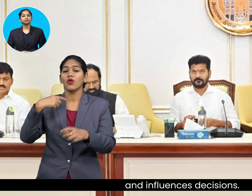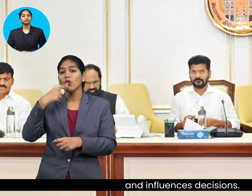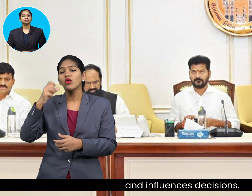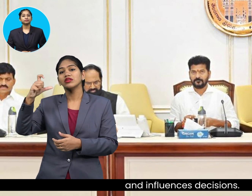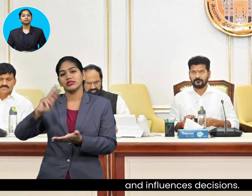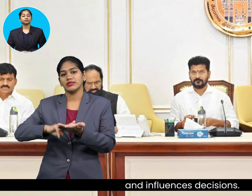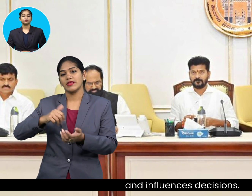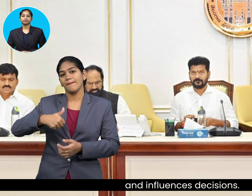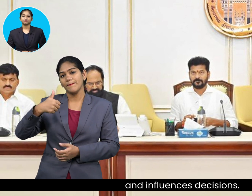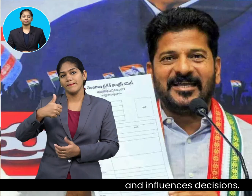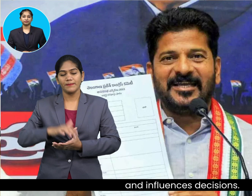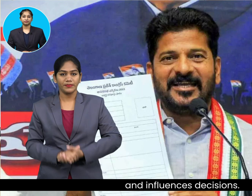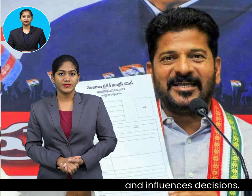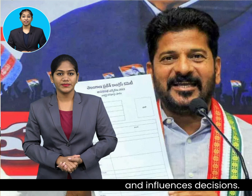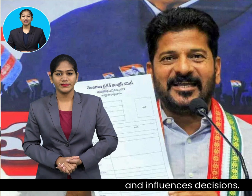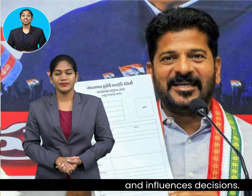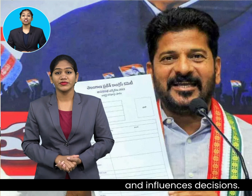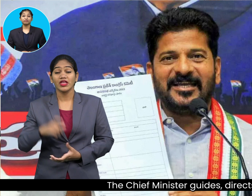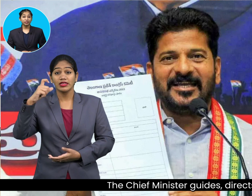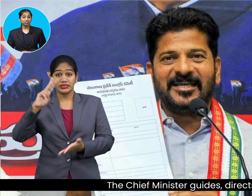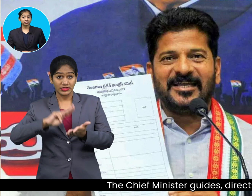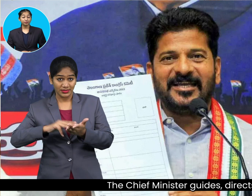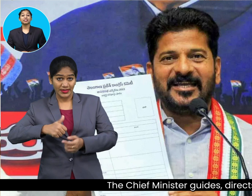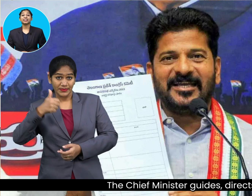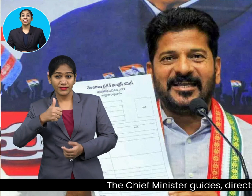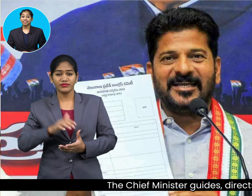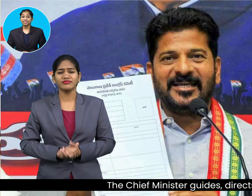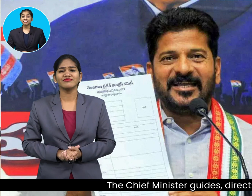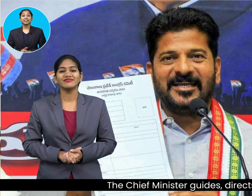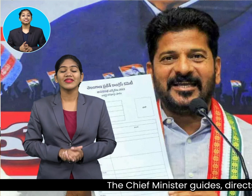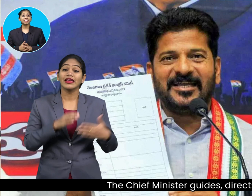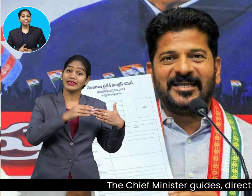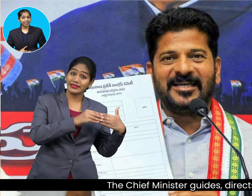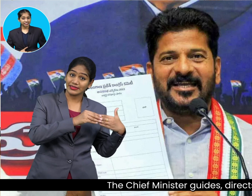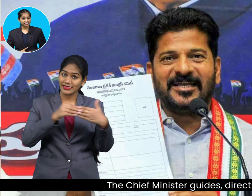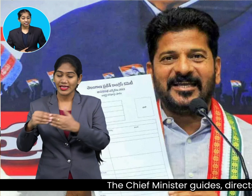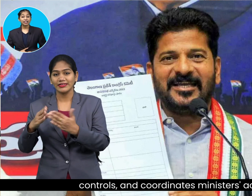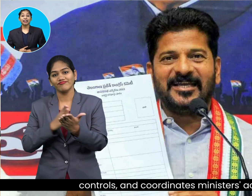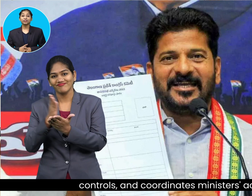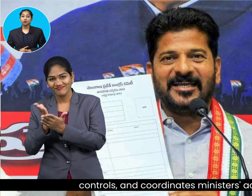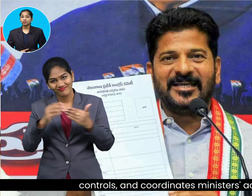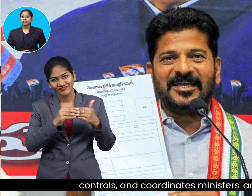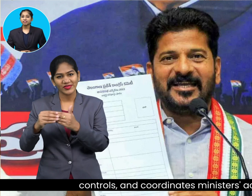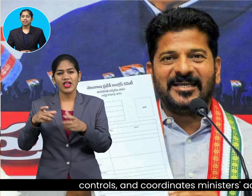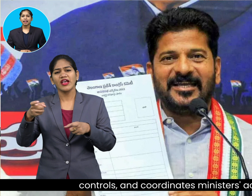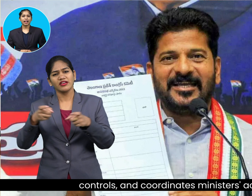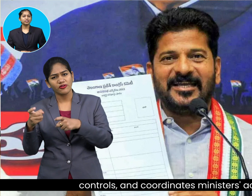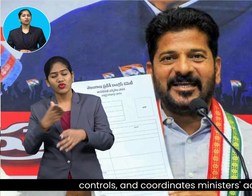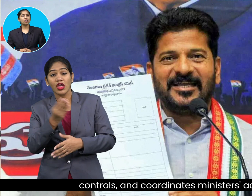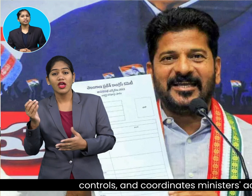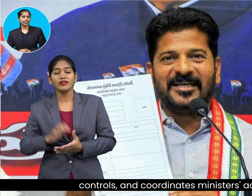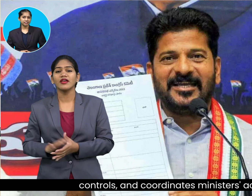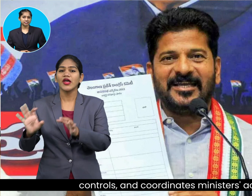The chief minister guides directs, controls,